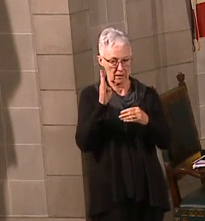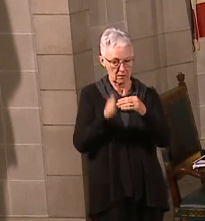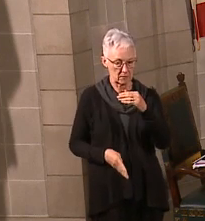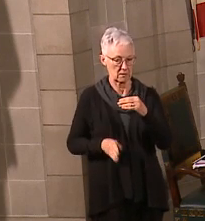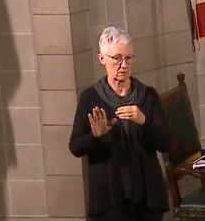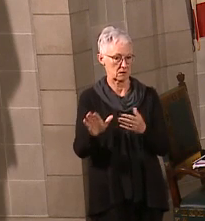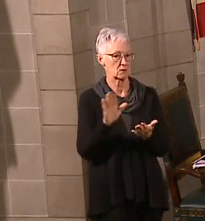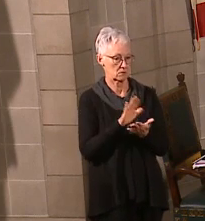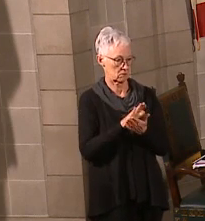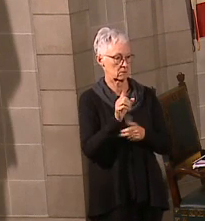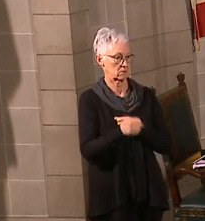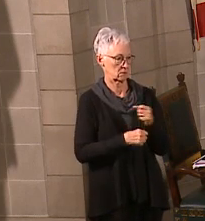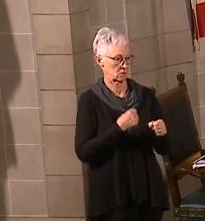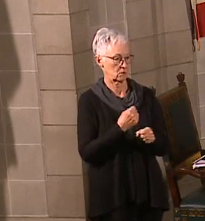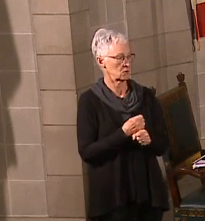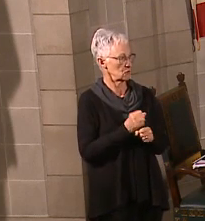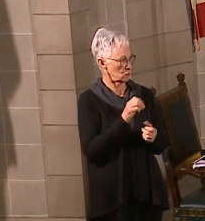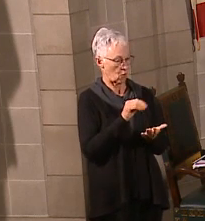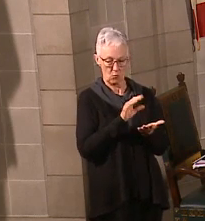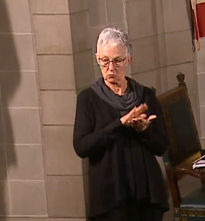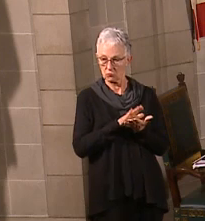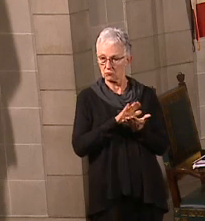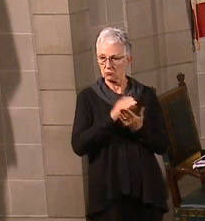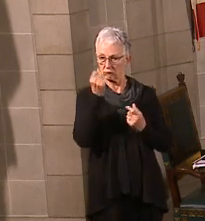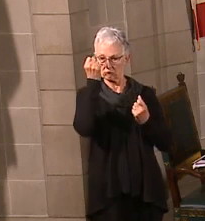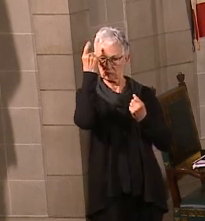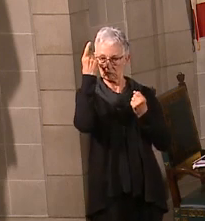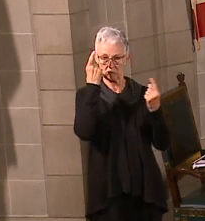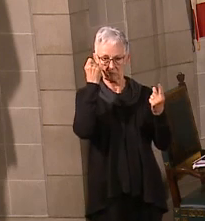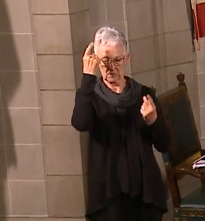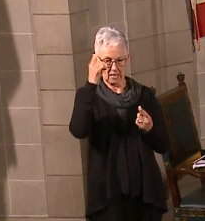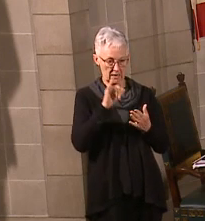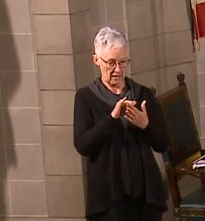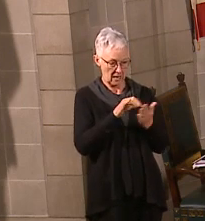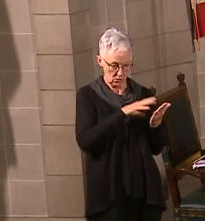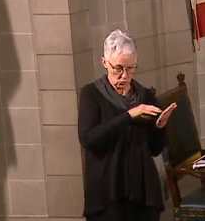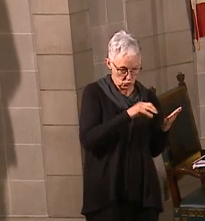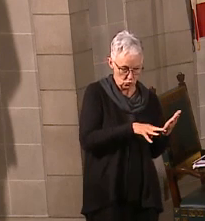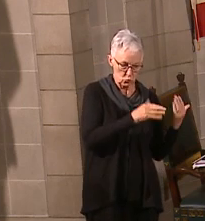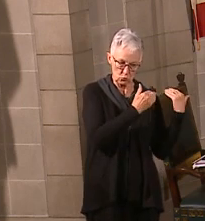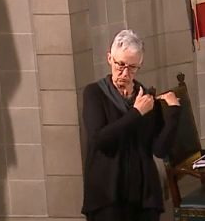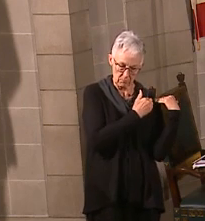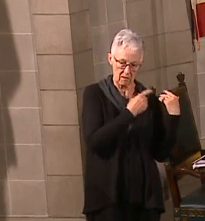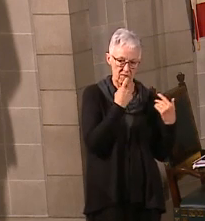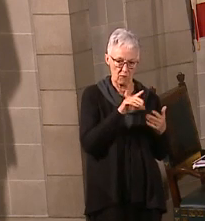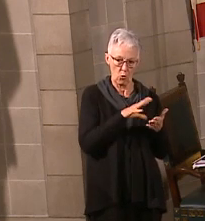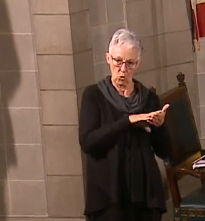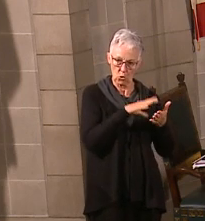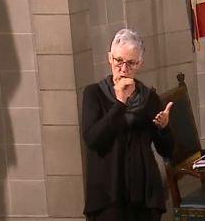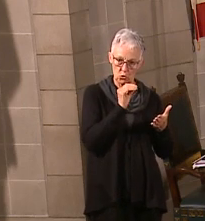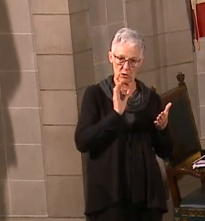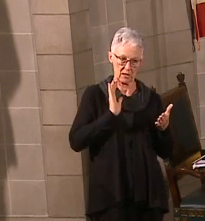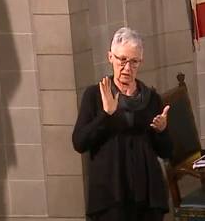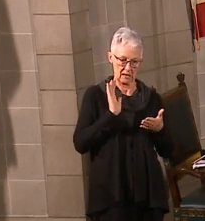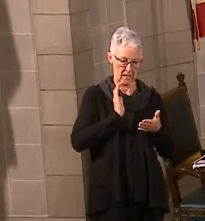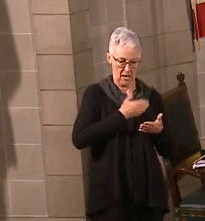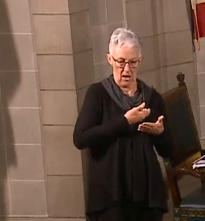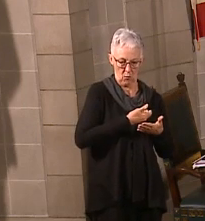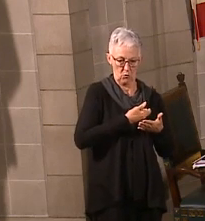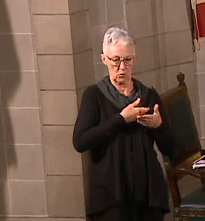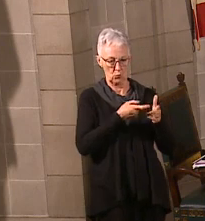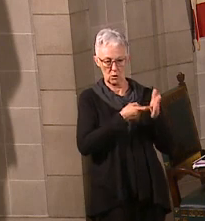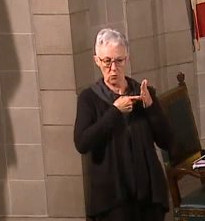done a very good job of understanding the competencies that students are accomplishing right now, especially our graduating seniors and our high school